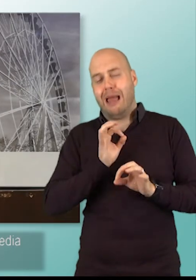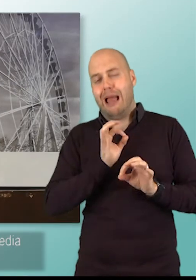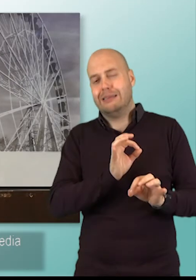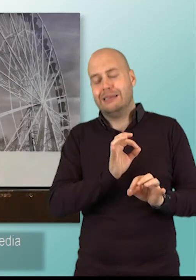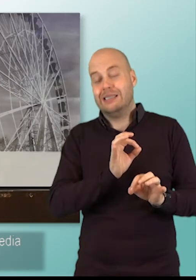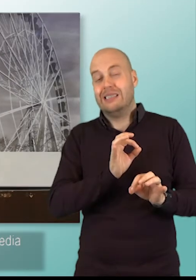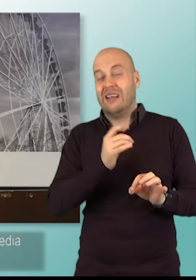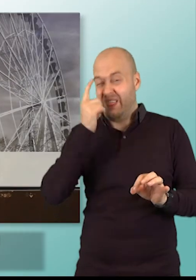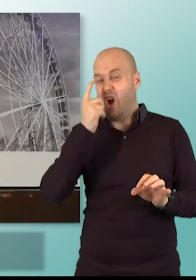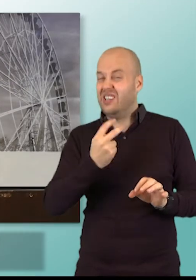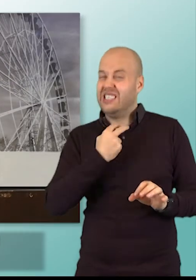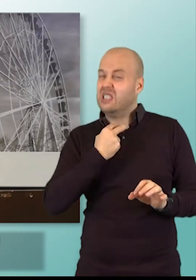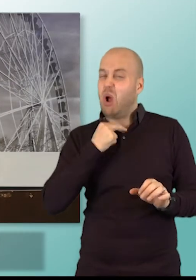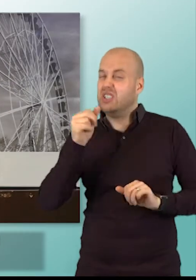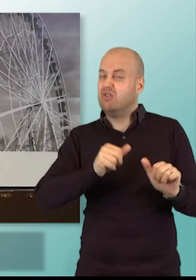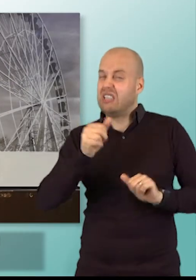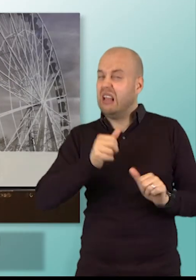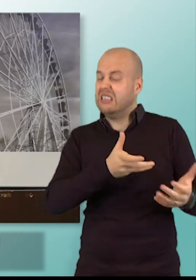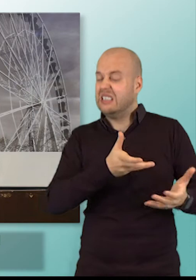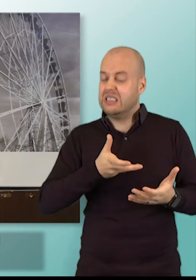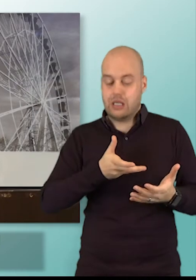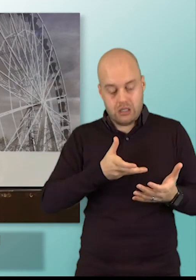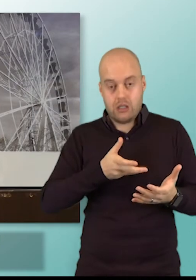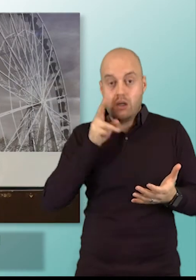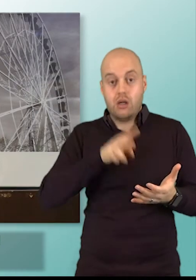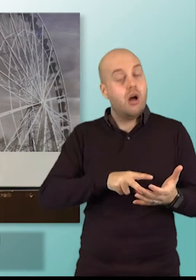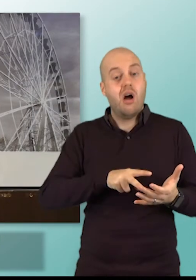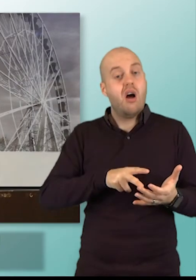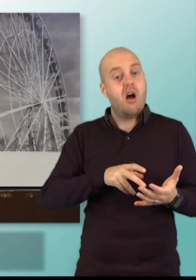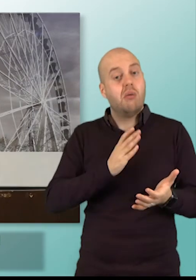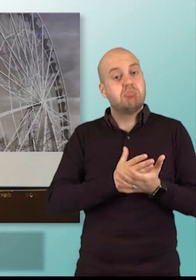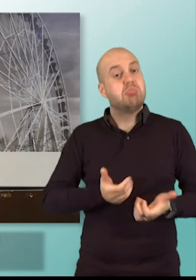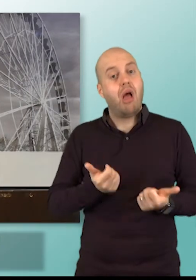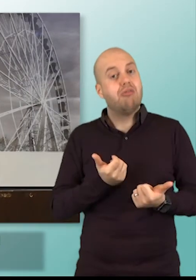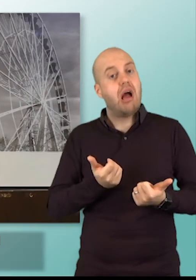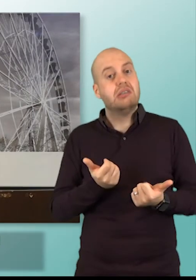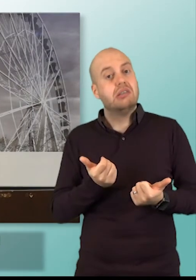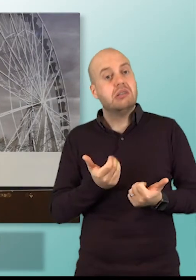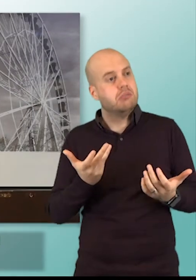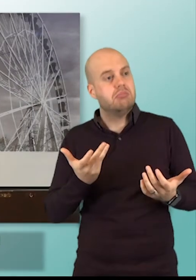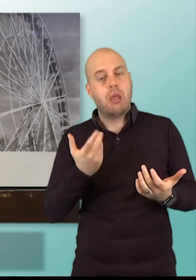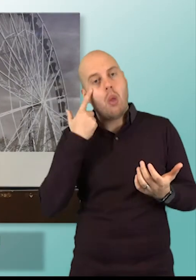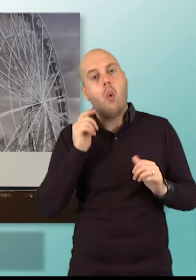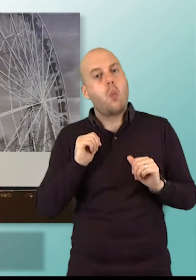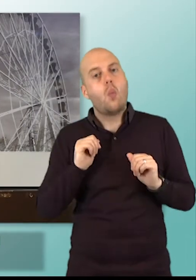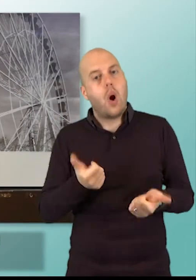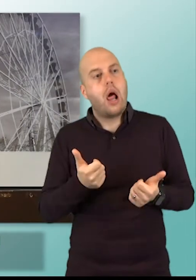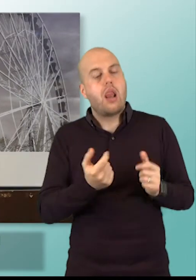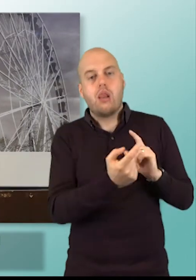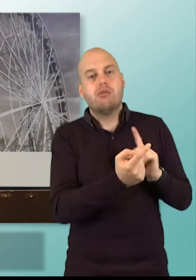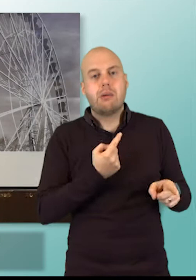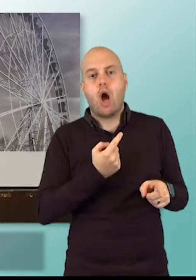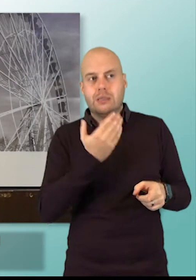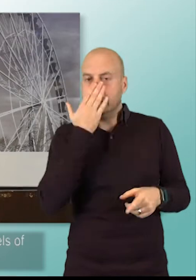some disappointing results, but in actual fact, the levels of trust held up pretty well. So despite all of